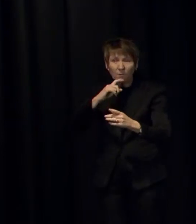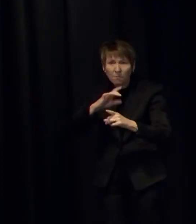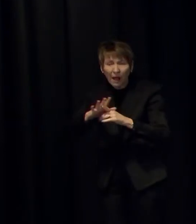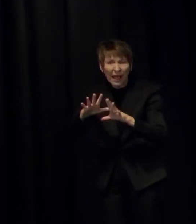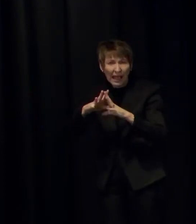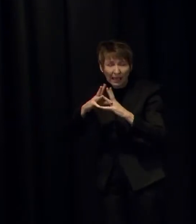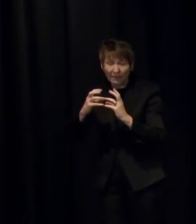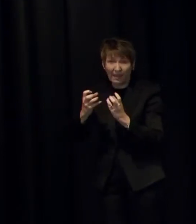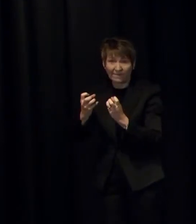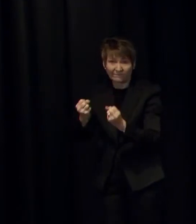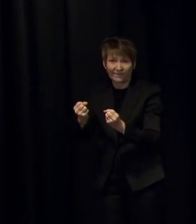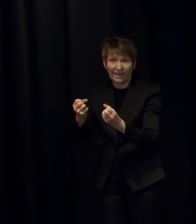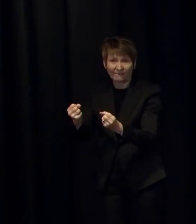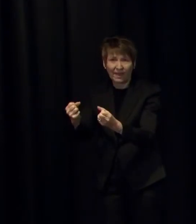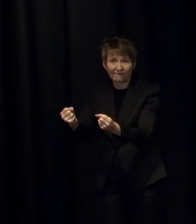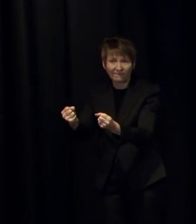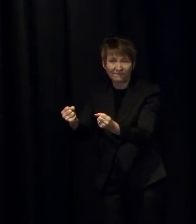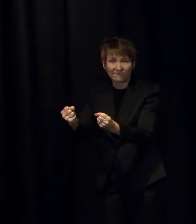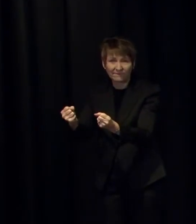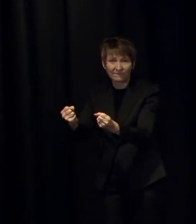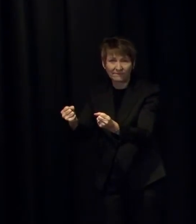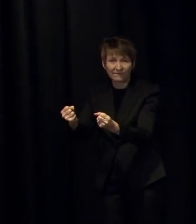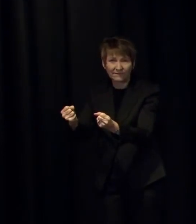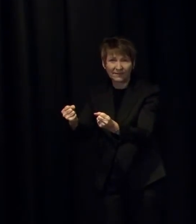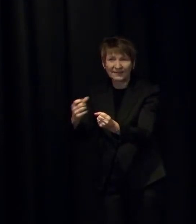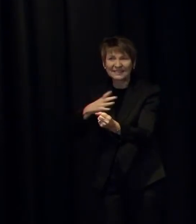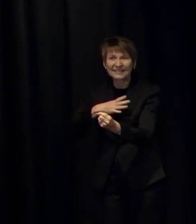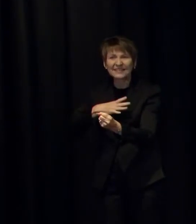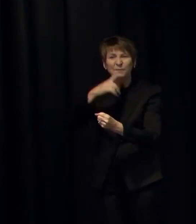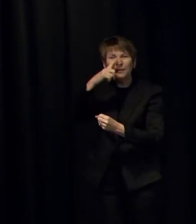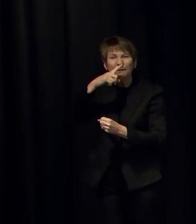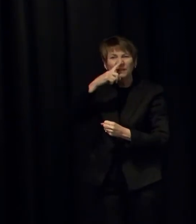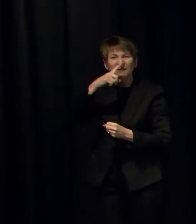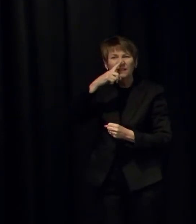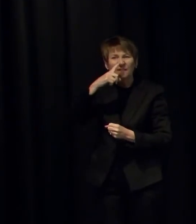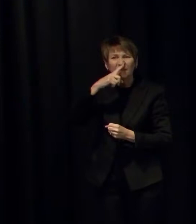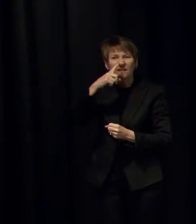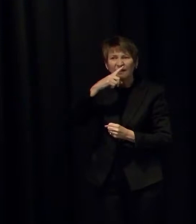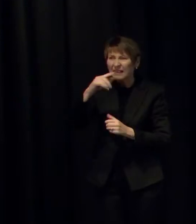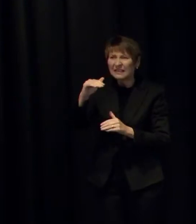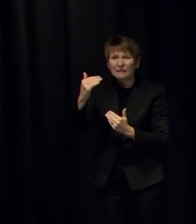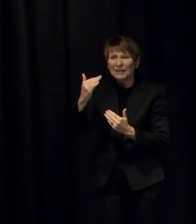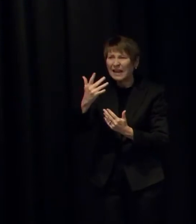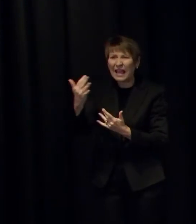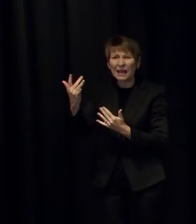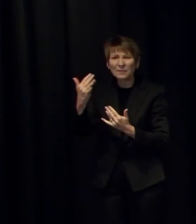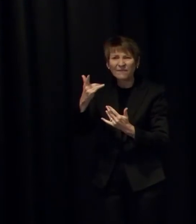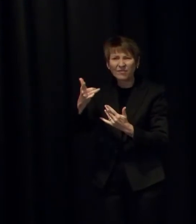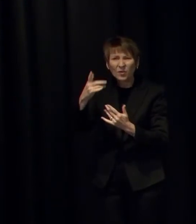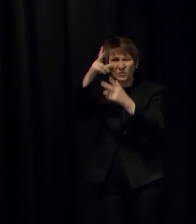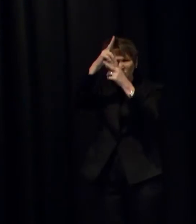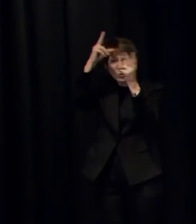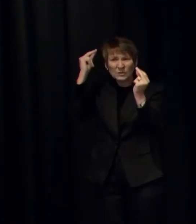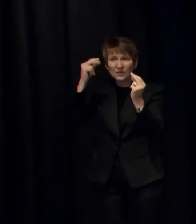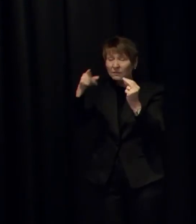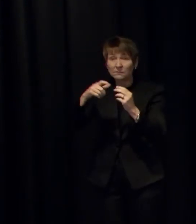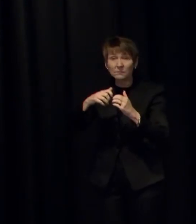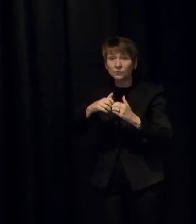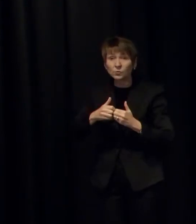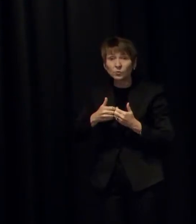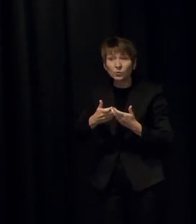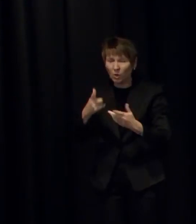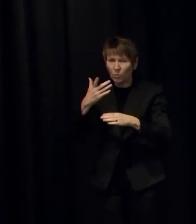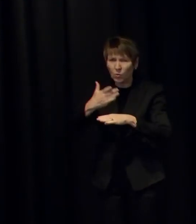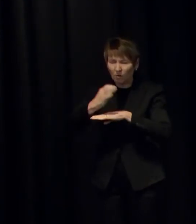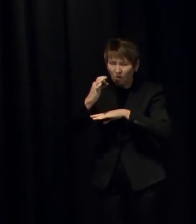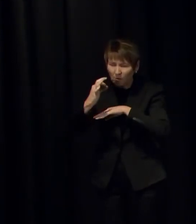have, machines don't treat patients. People treat patients, nurses and doctors, and they're tired. They're very tired because